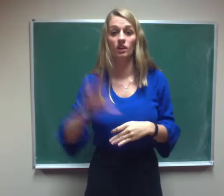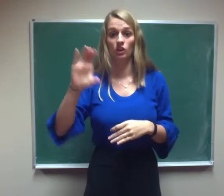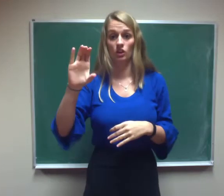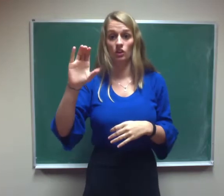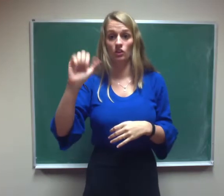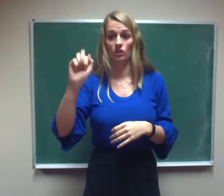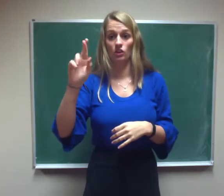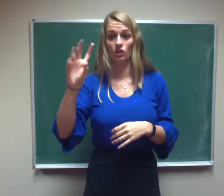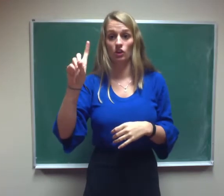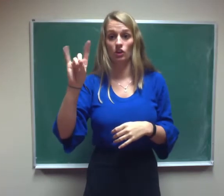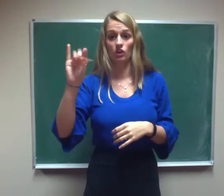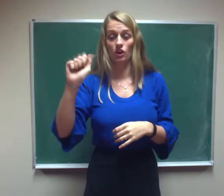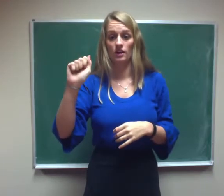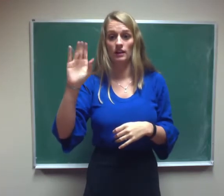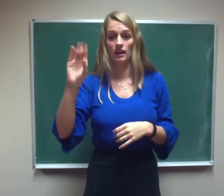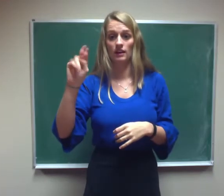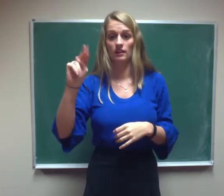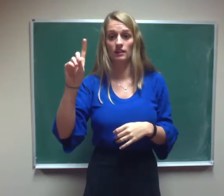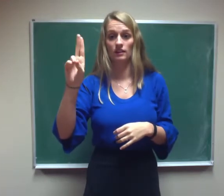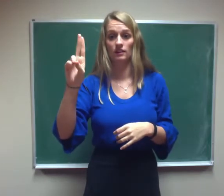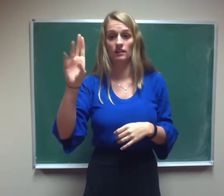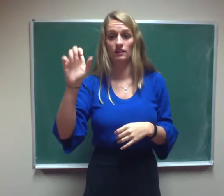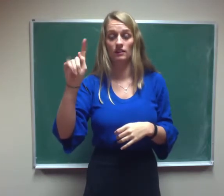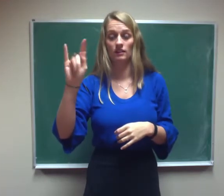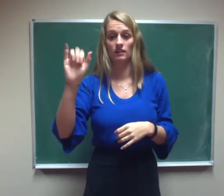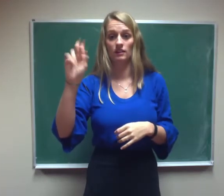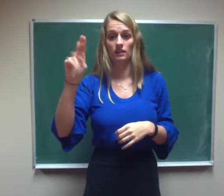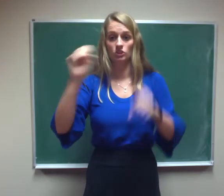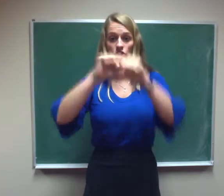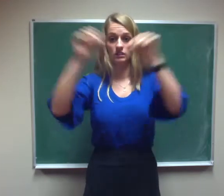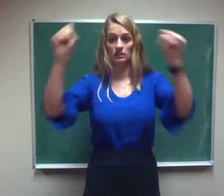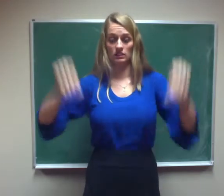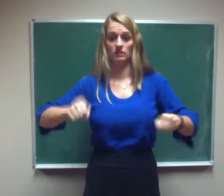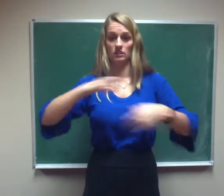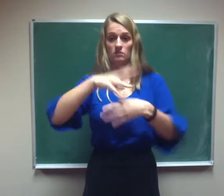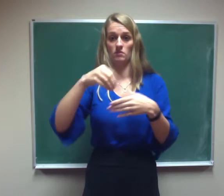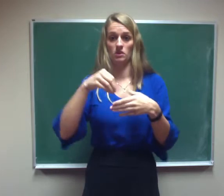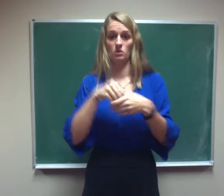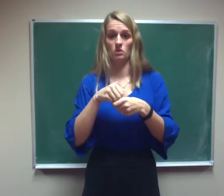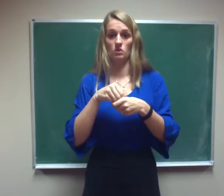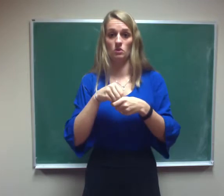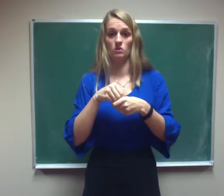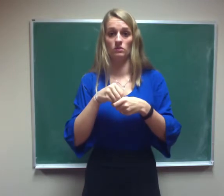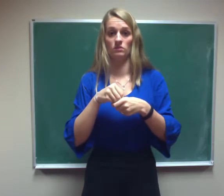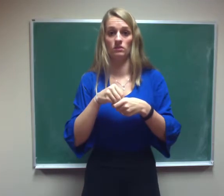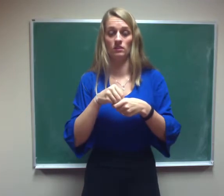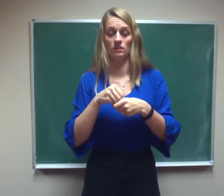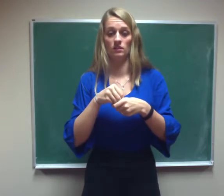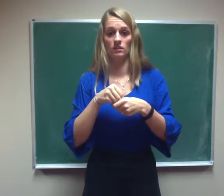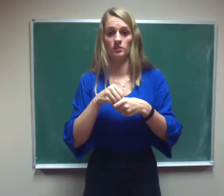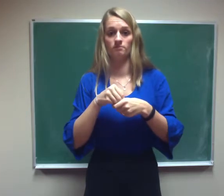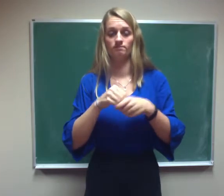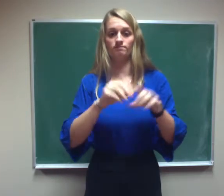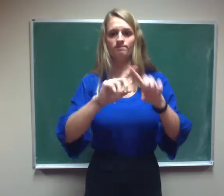system consists of several specialized cardiac muscle cells that function only to carry information. These